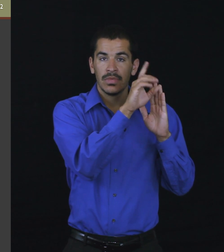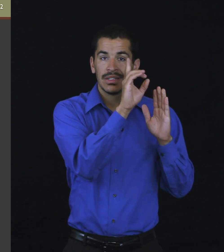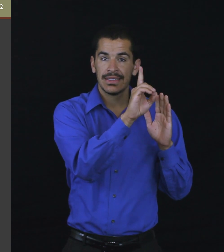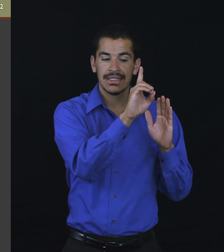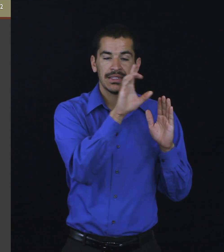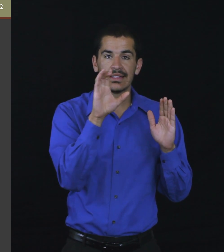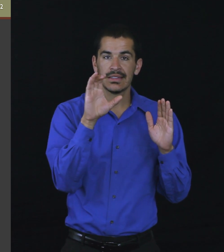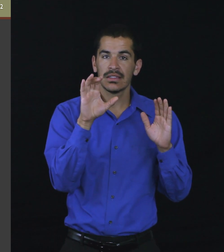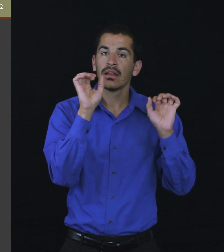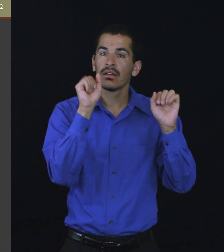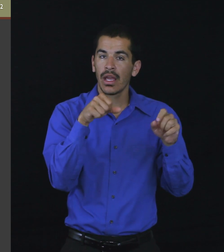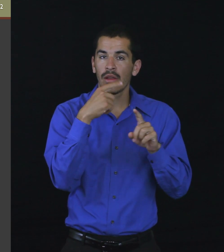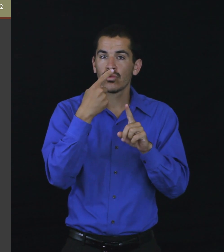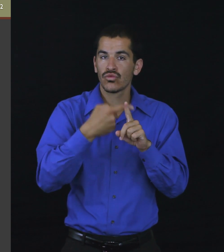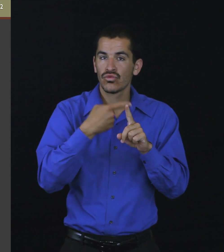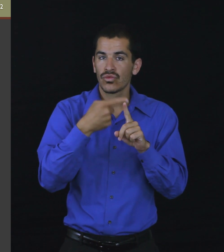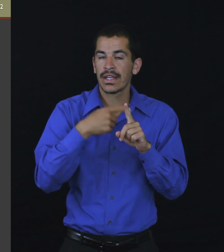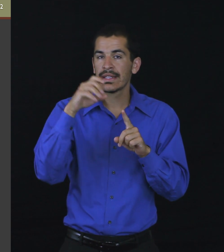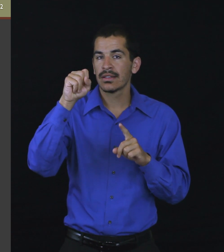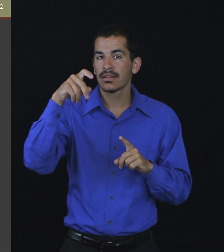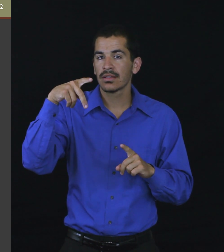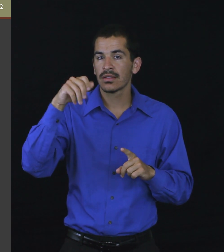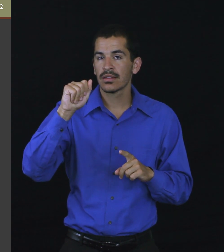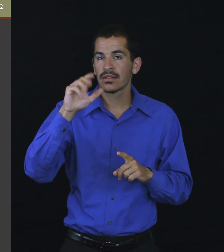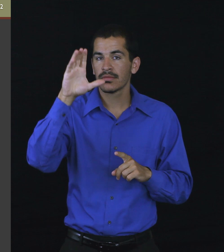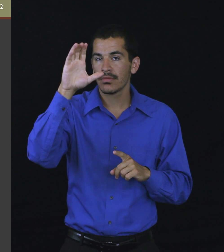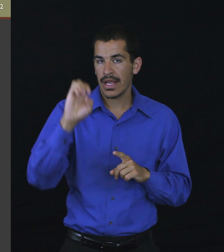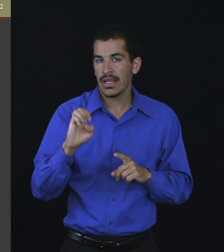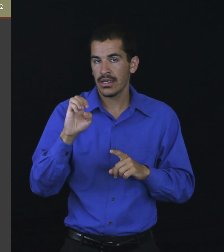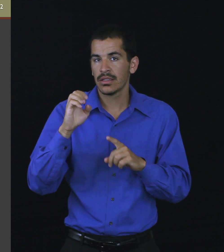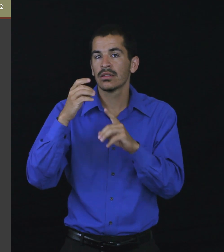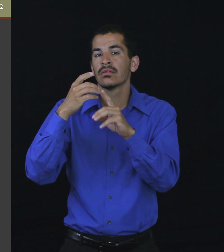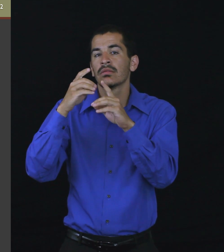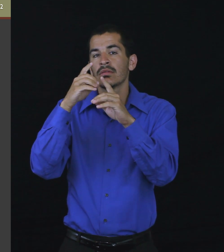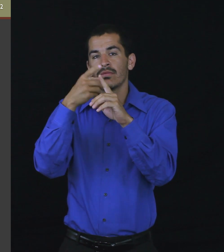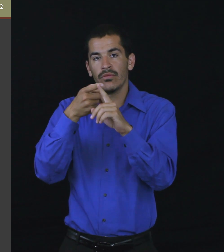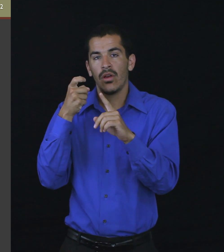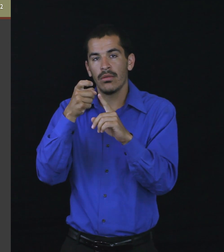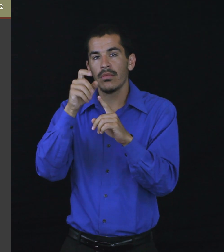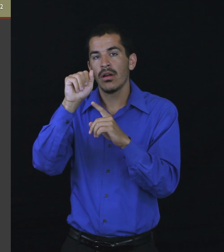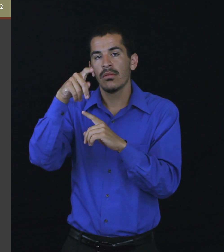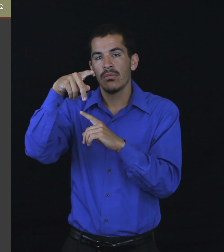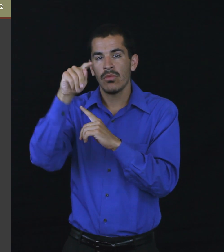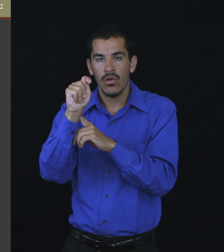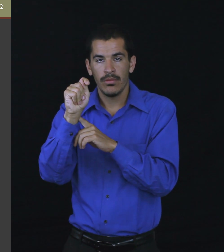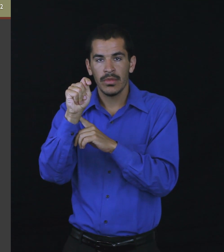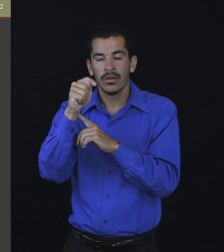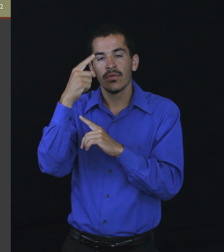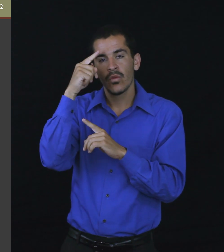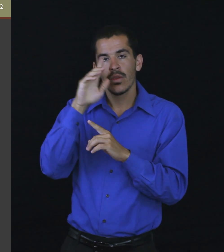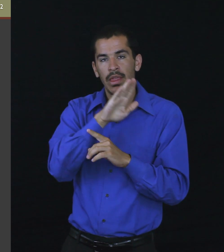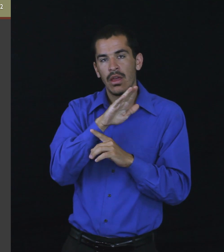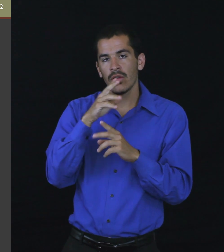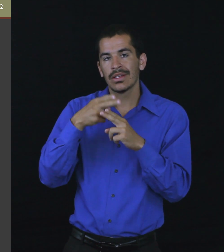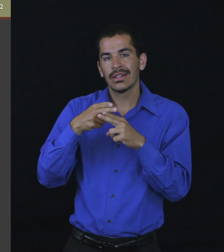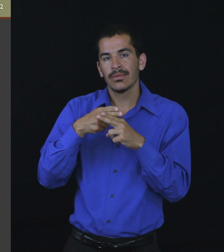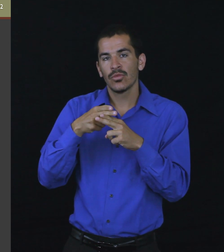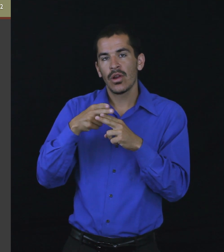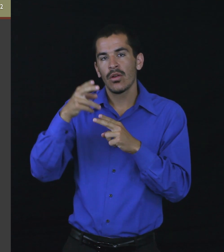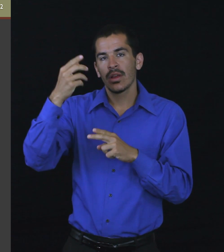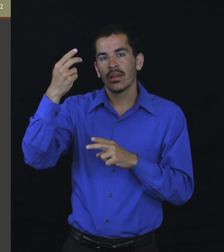DCC can rent space at the housing project as a temporary headquarters.